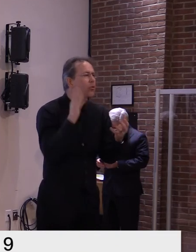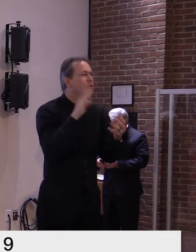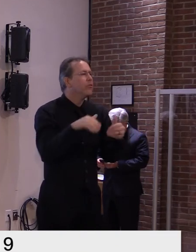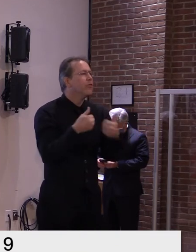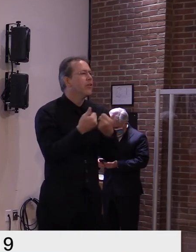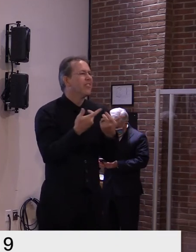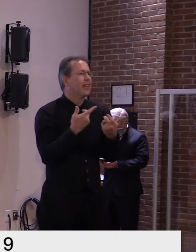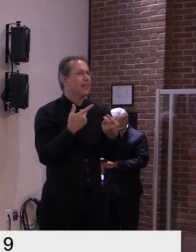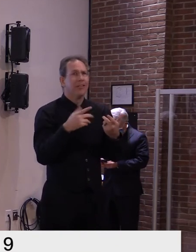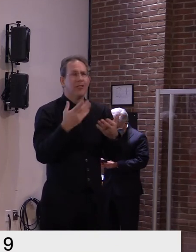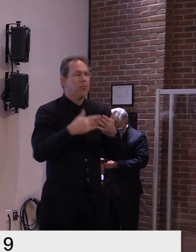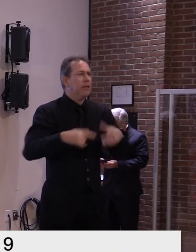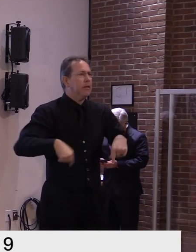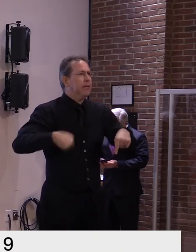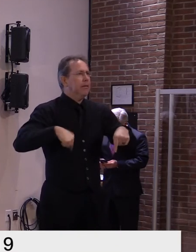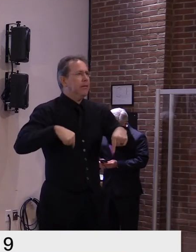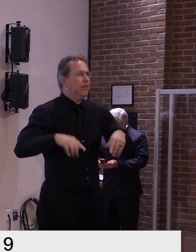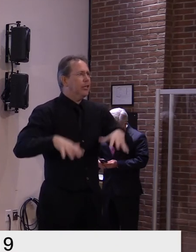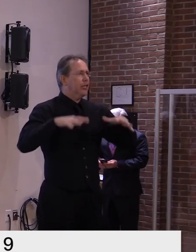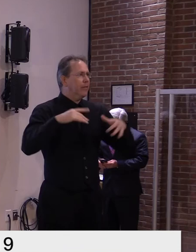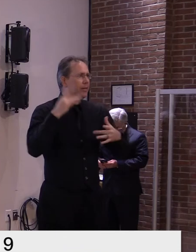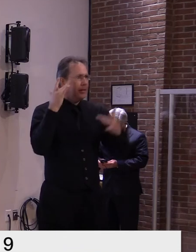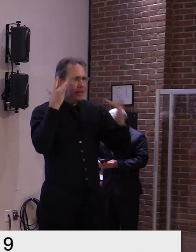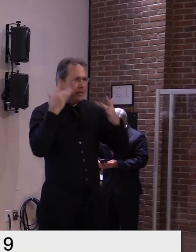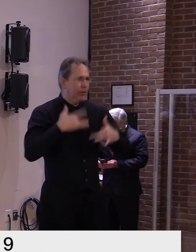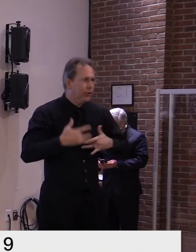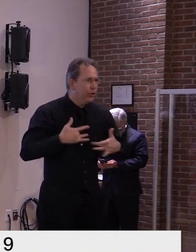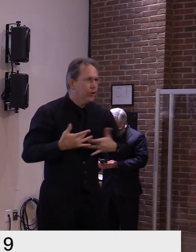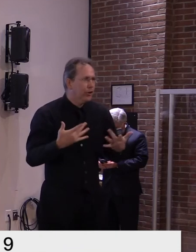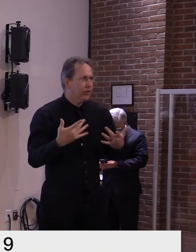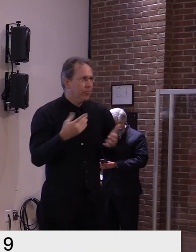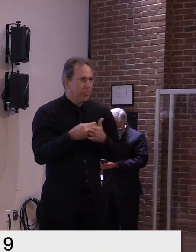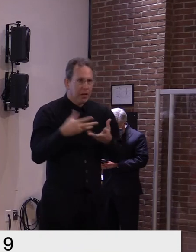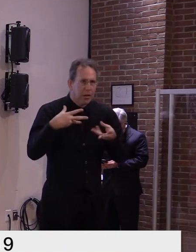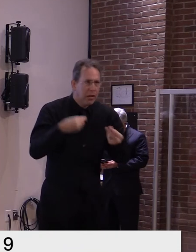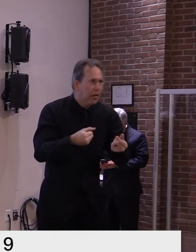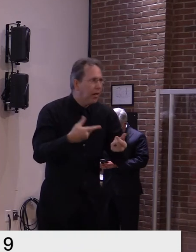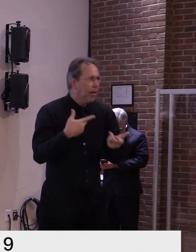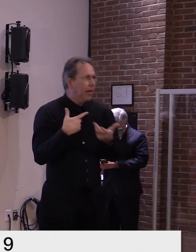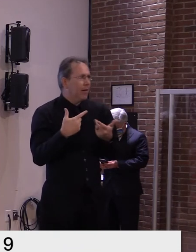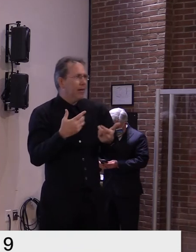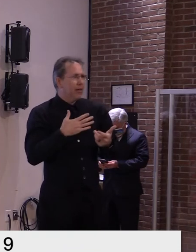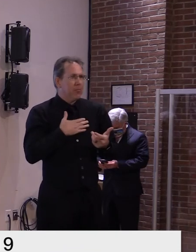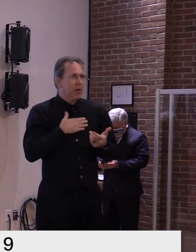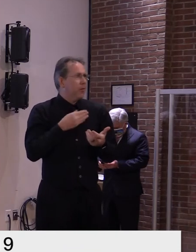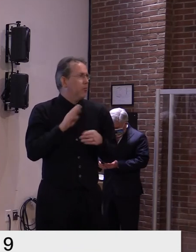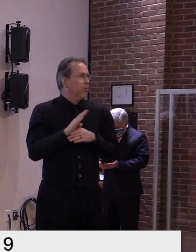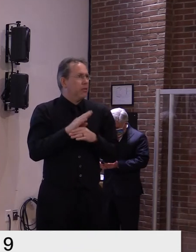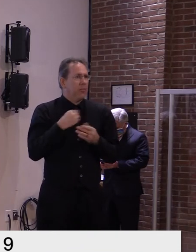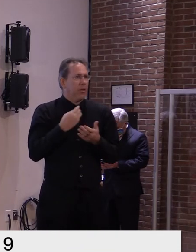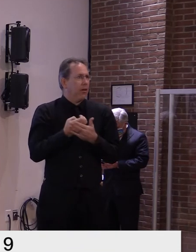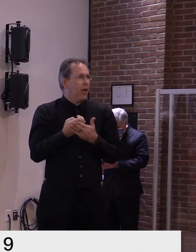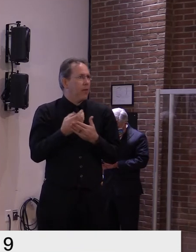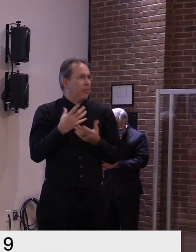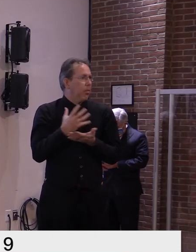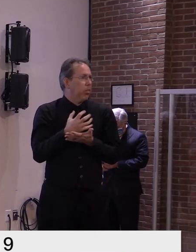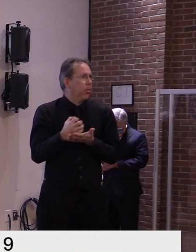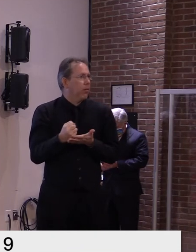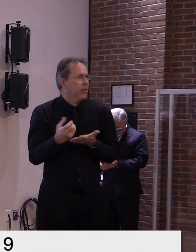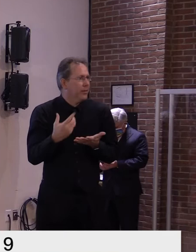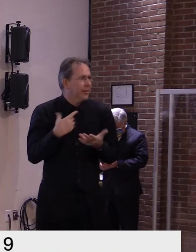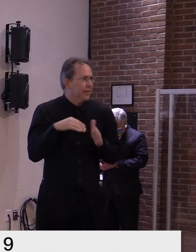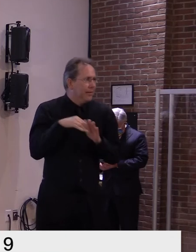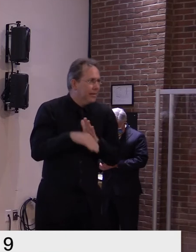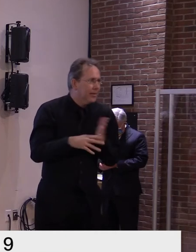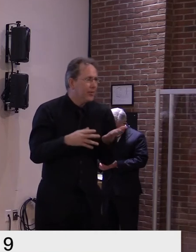taxpayers about their own personal financial condition is going to make it especially challenging. But in terms of the federal dollars,